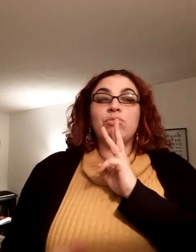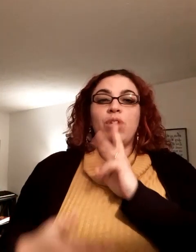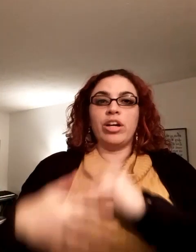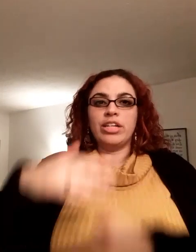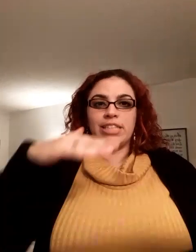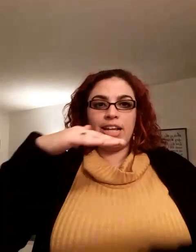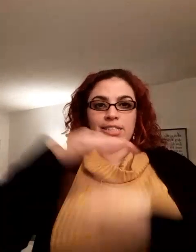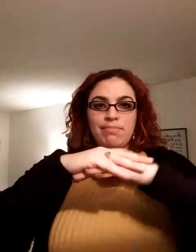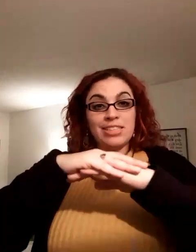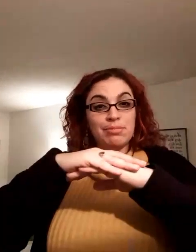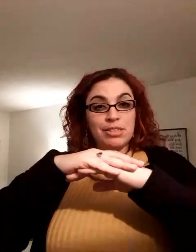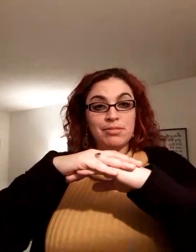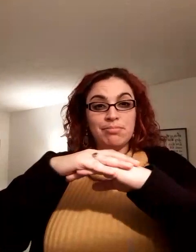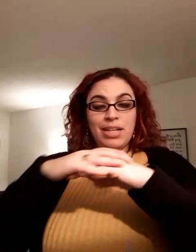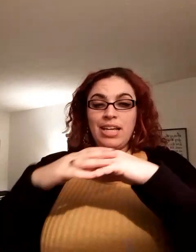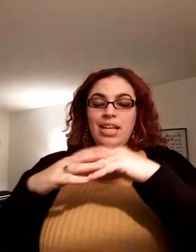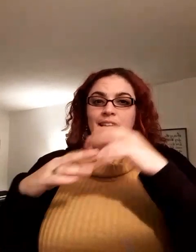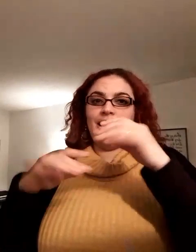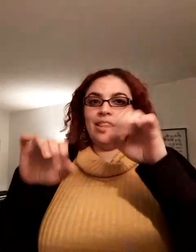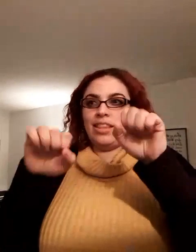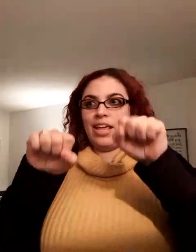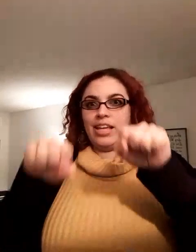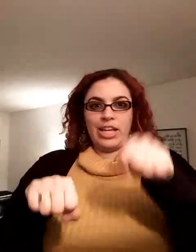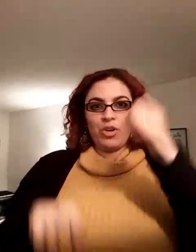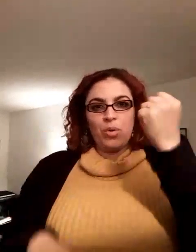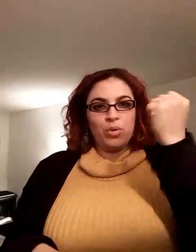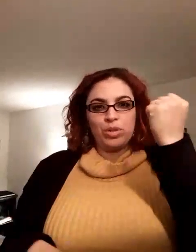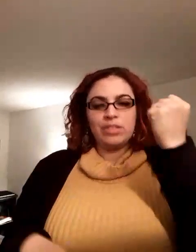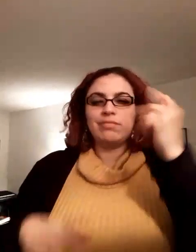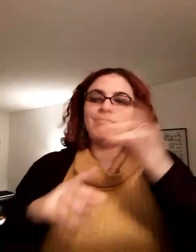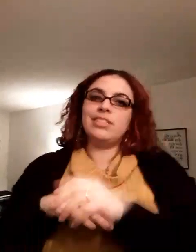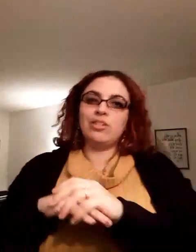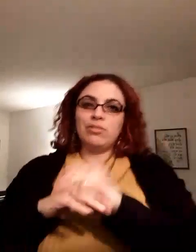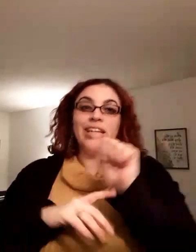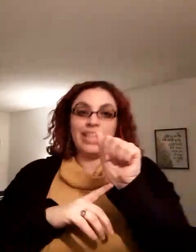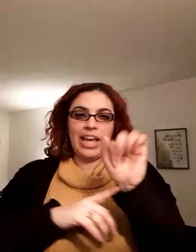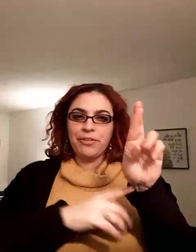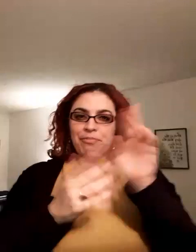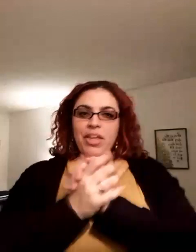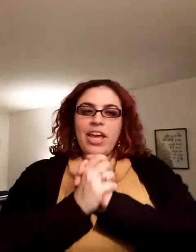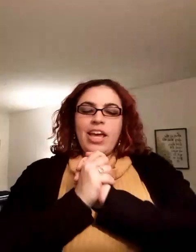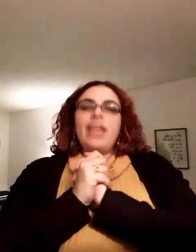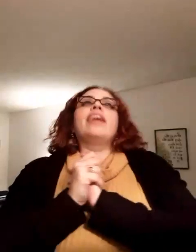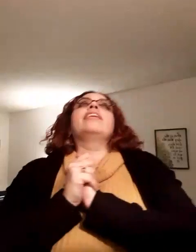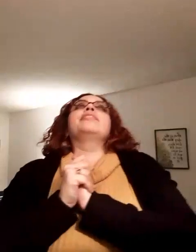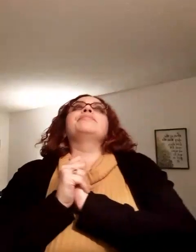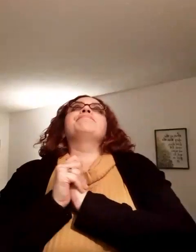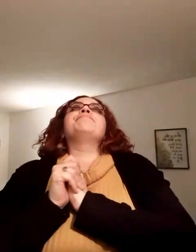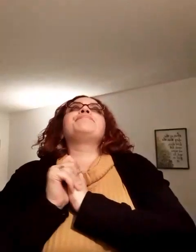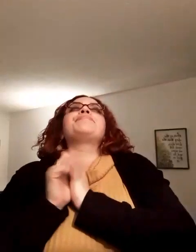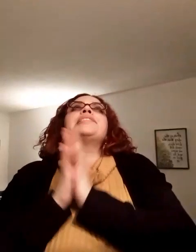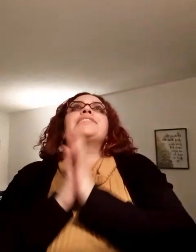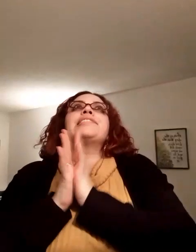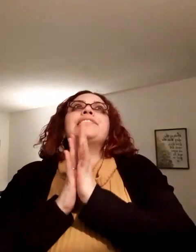water is at its maximum that it can hold, so in the air. I